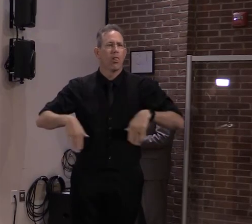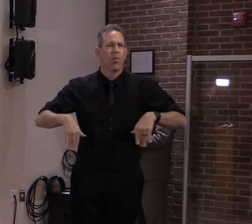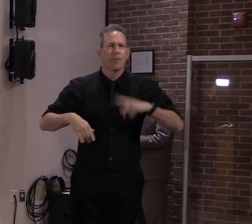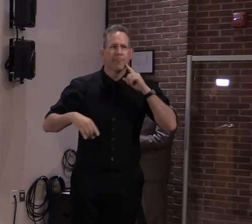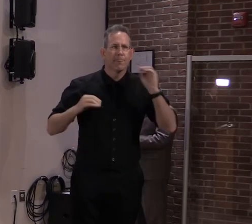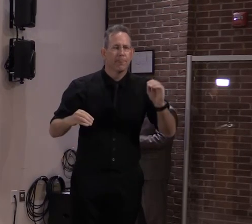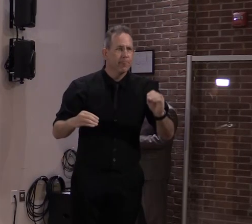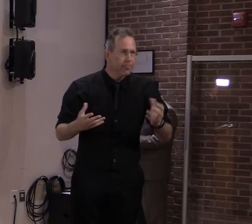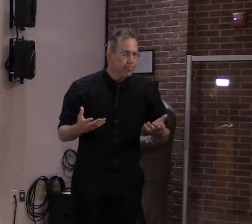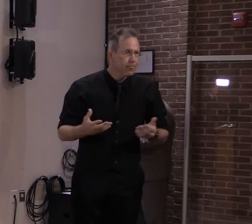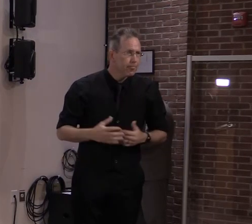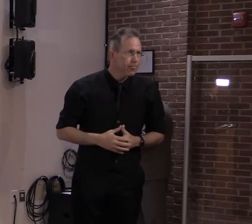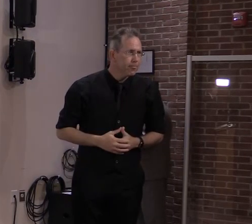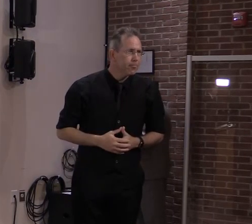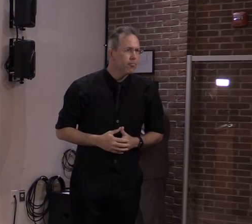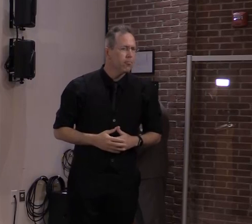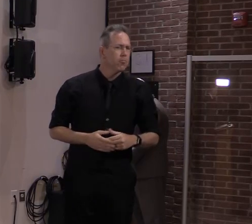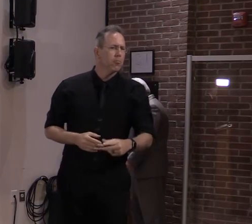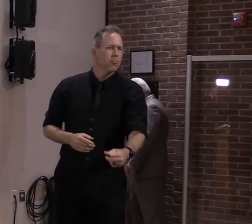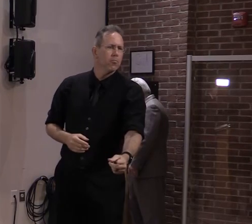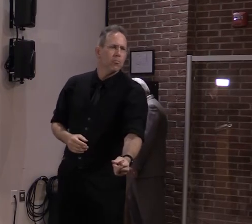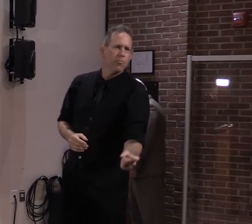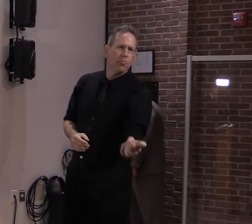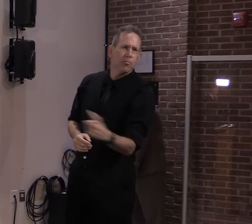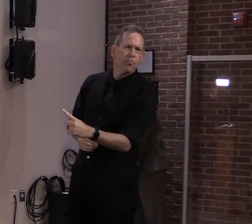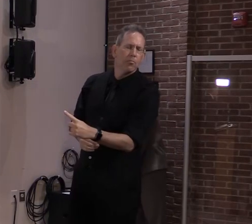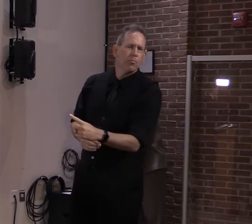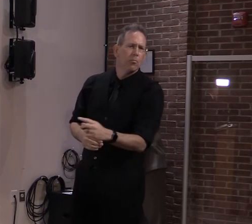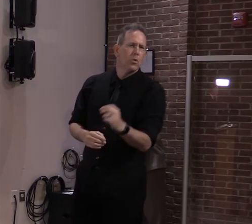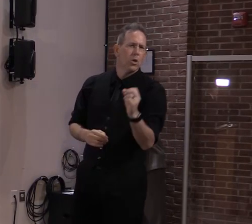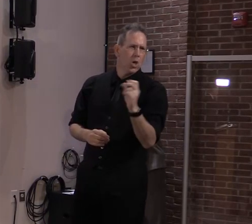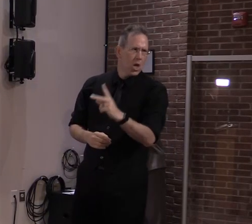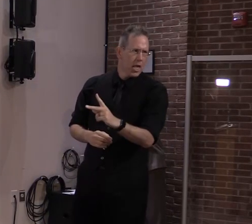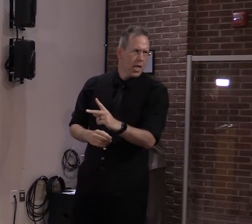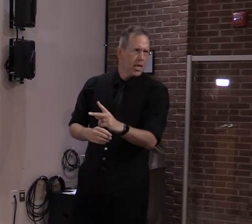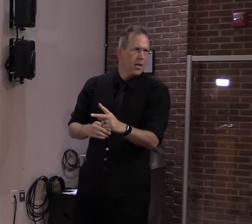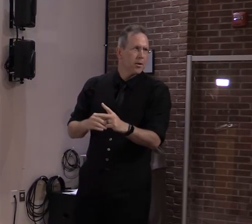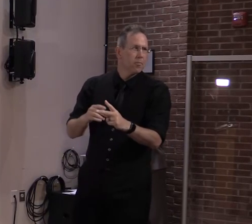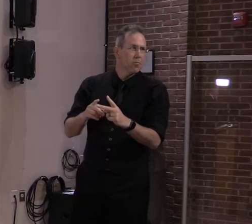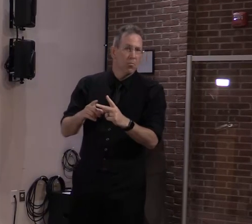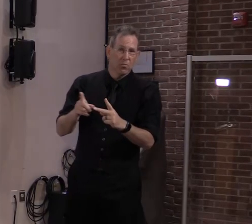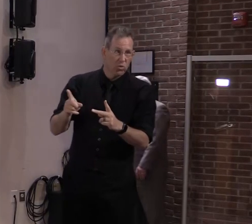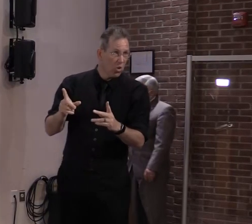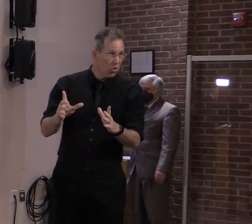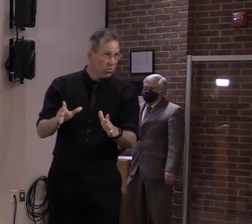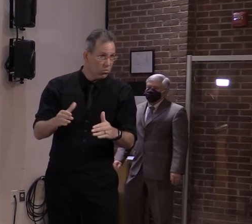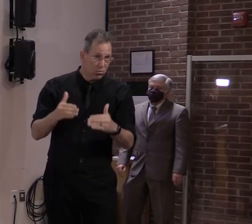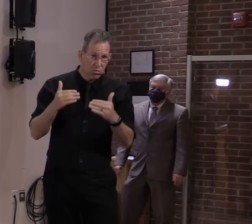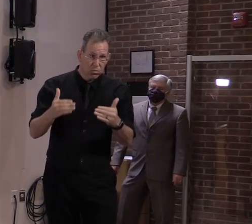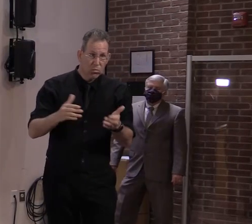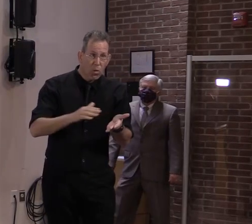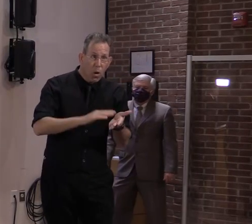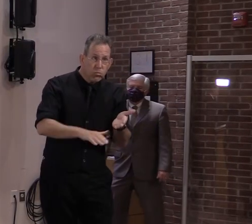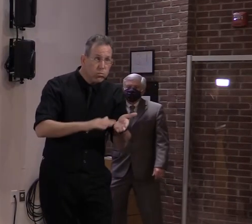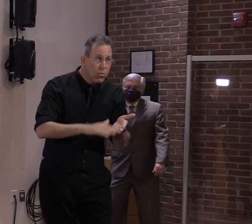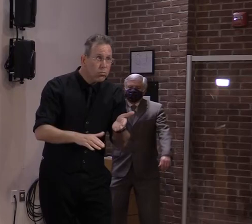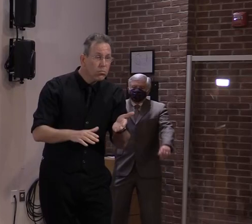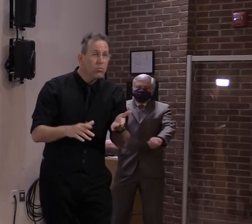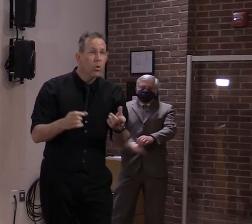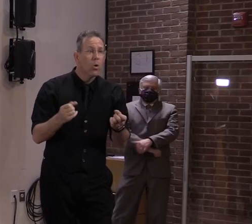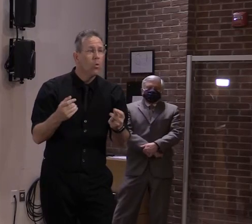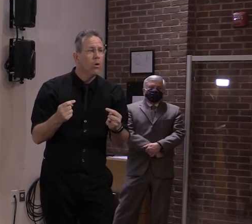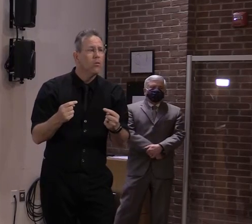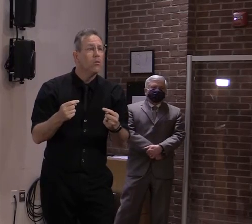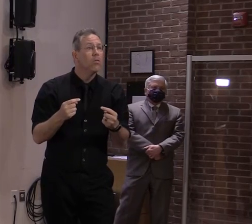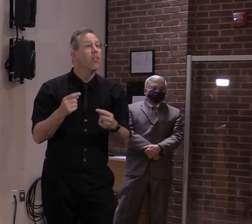Okay, and then if you have to go through with this, and anyone is found to have been overpaid, how would